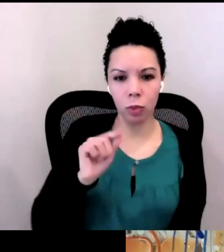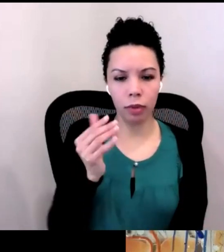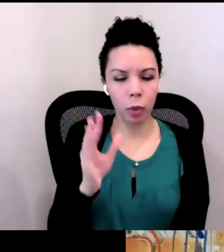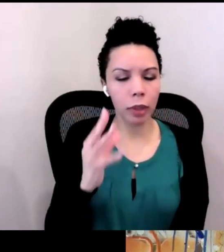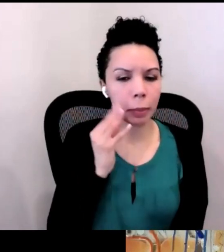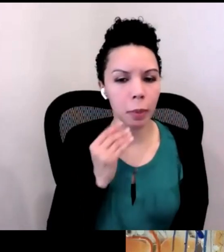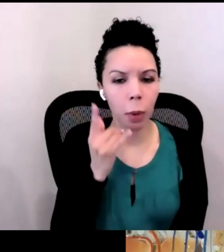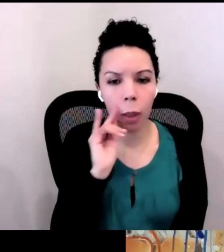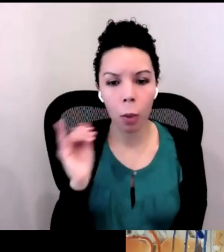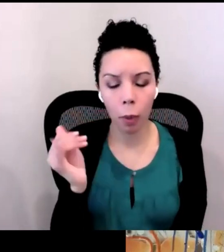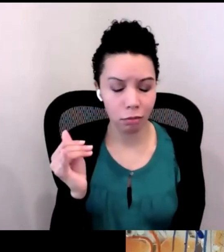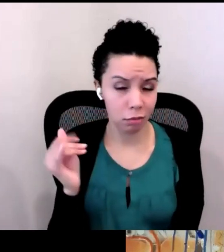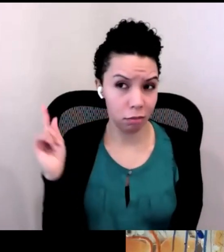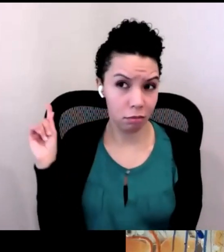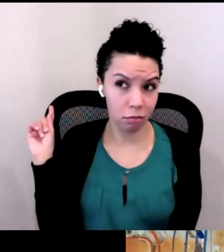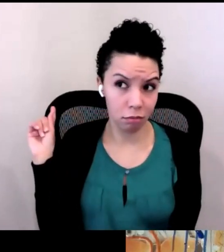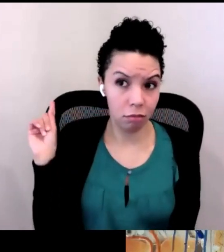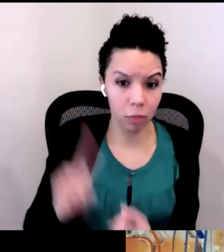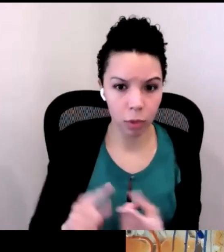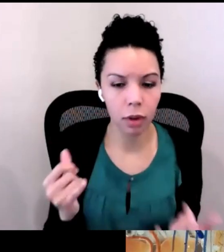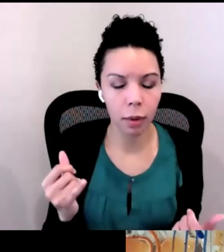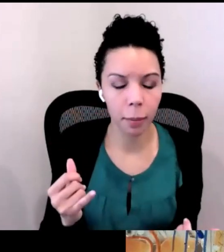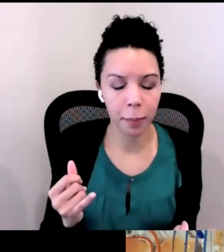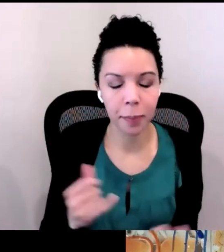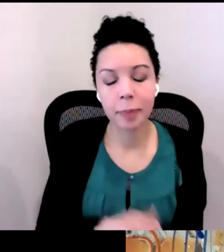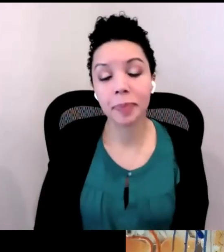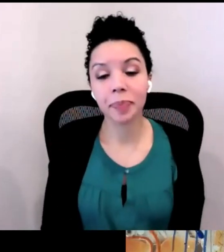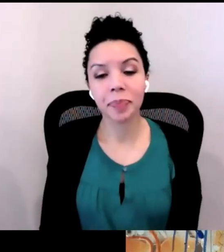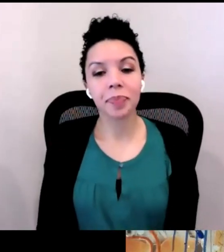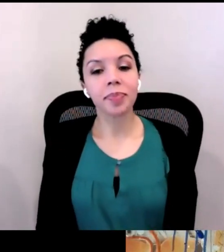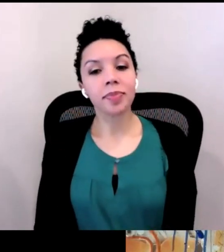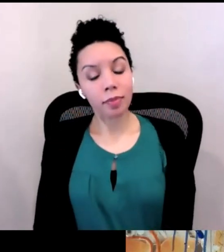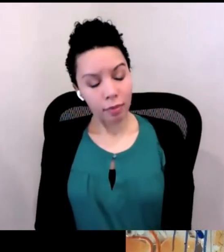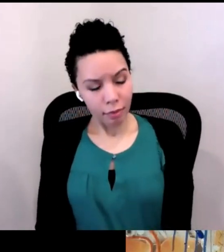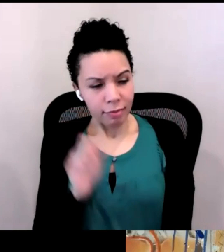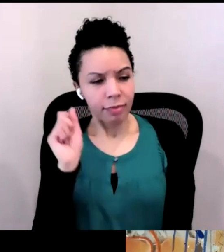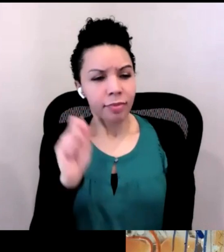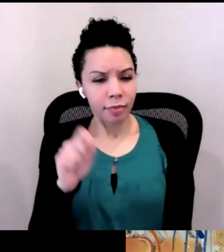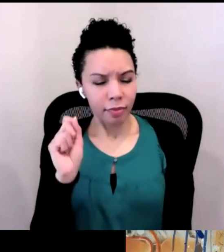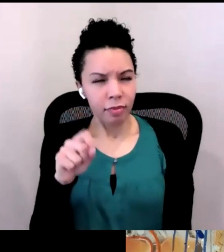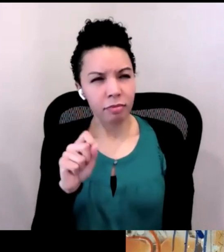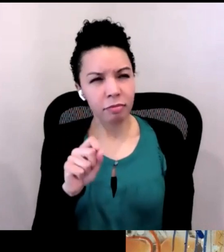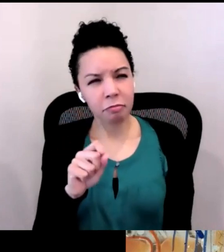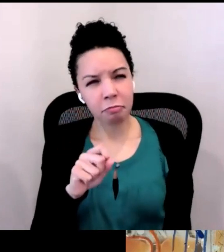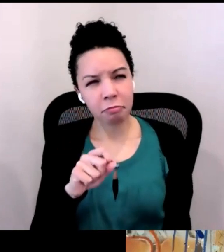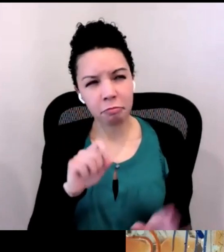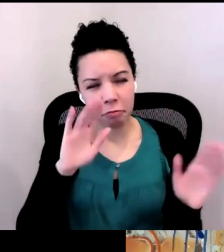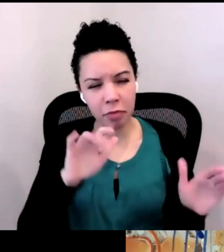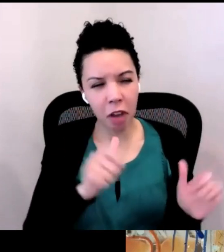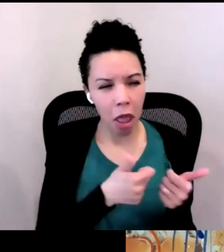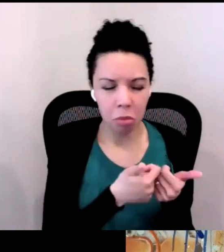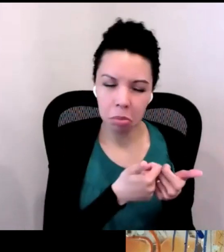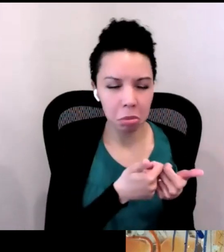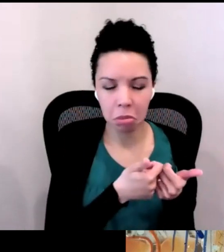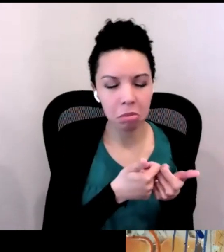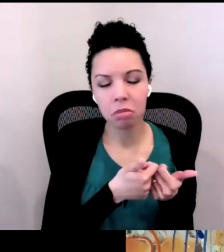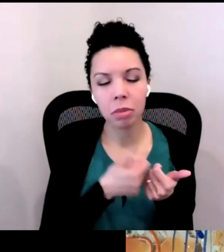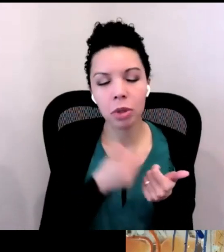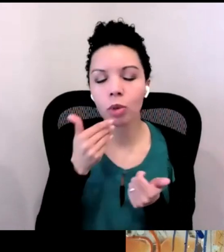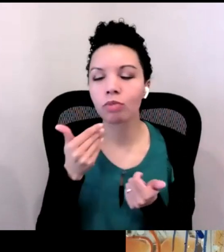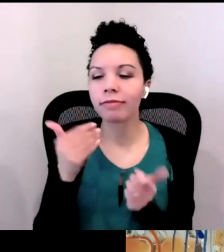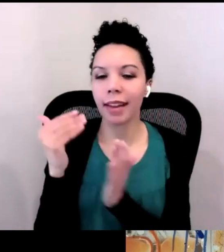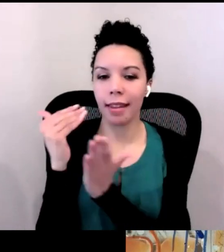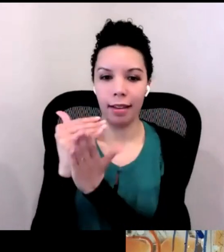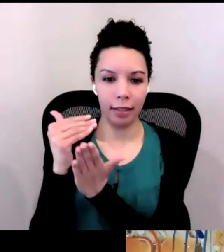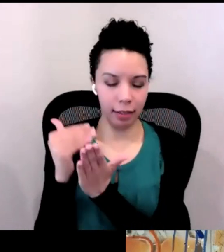and even through today? Yeah, I think that instead of challenges, I'd like to focus on lessons. I think the first thing is to trust